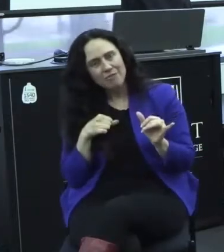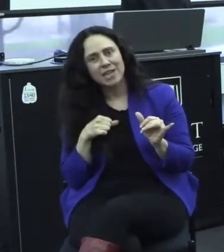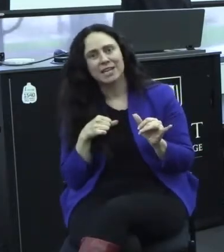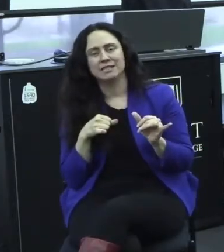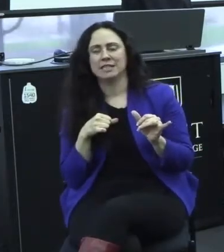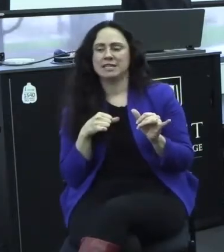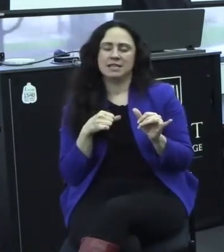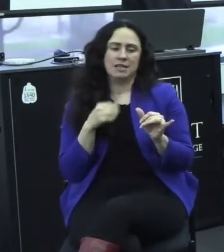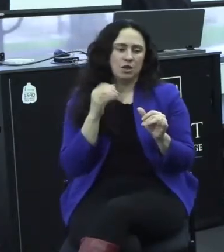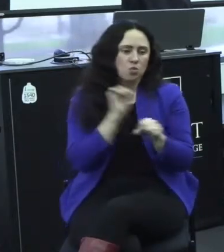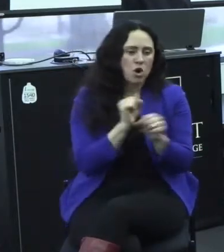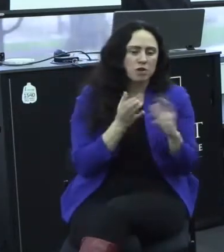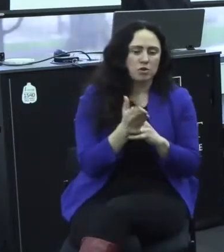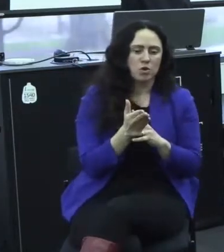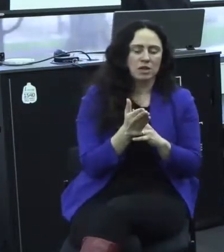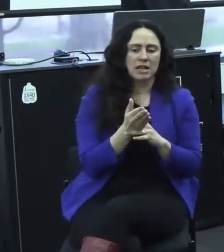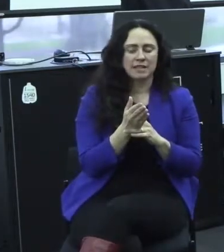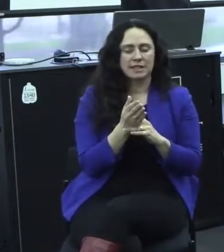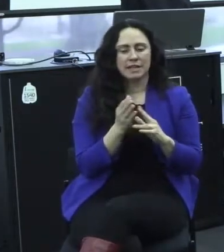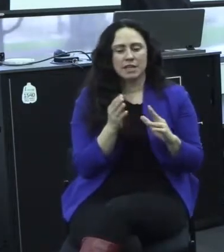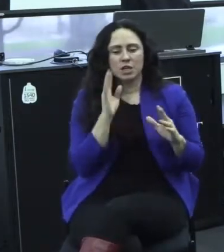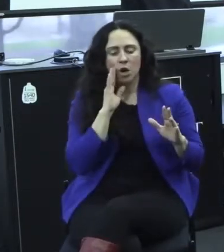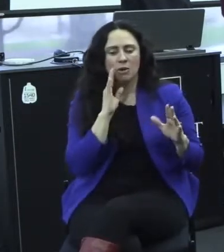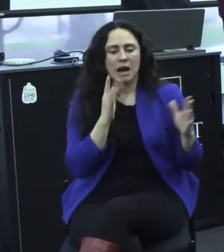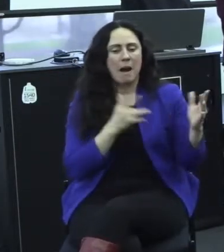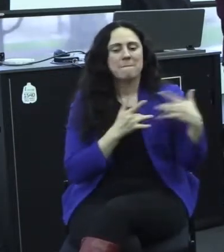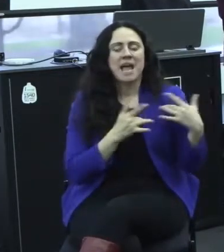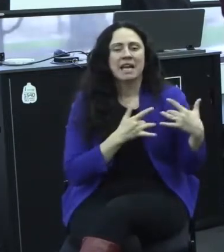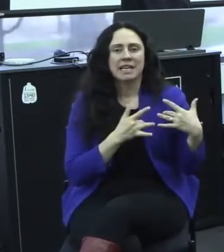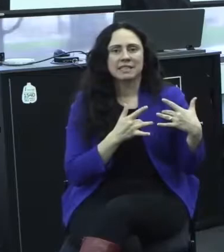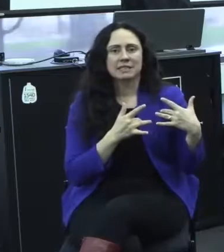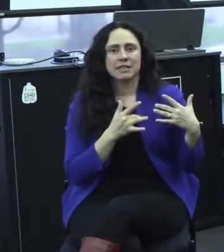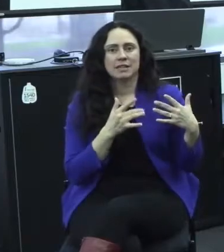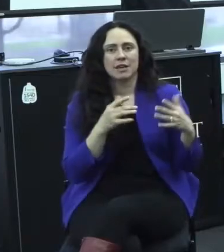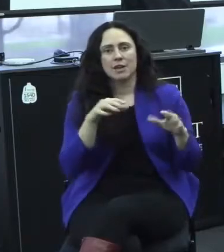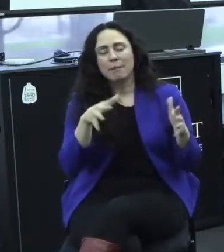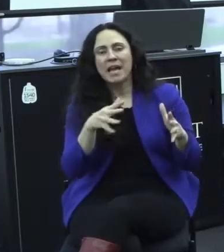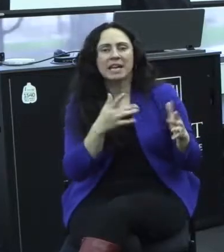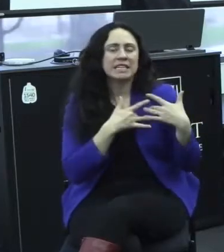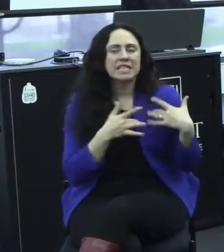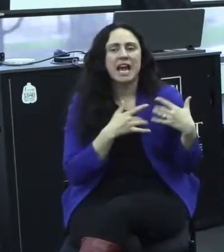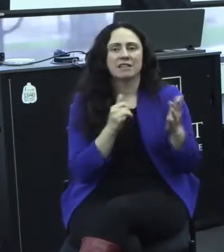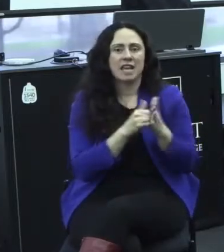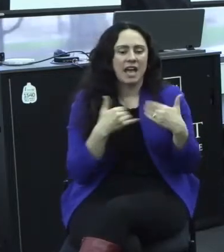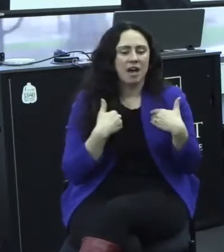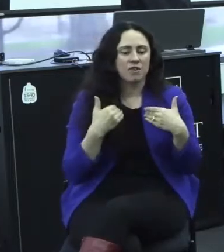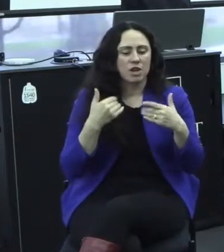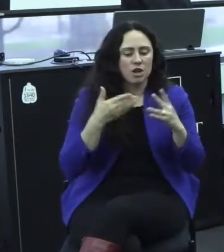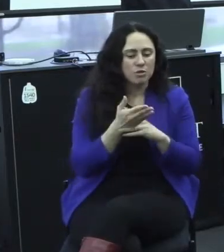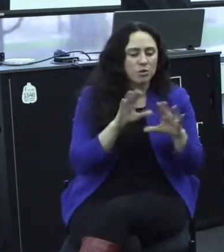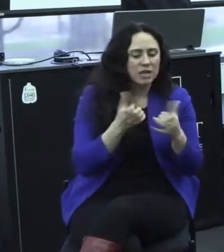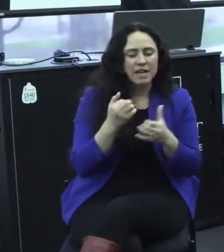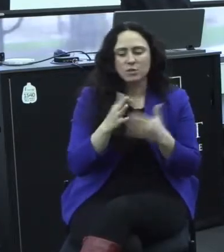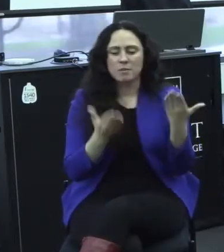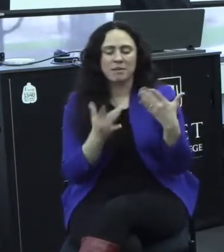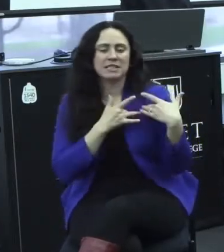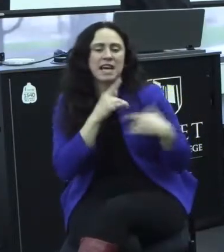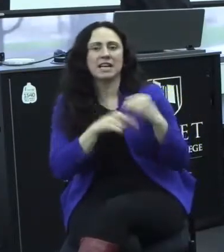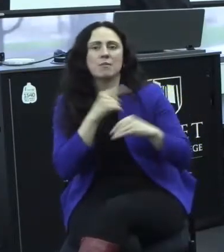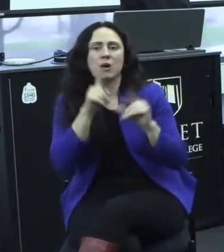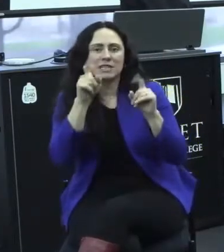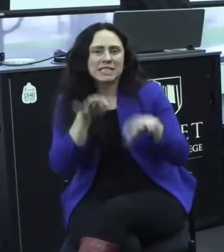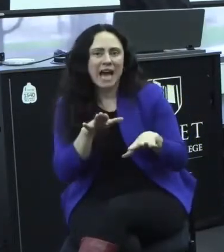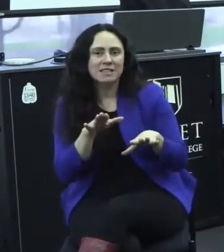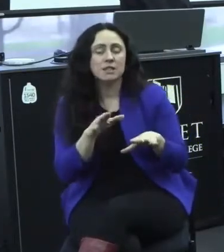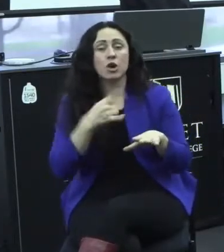panic attack that they may have had from a class, right? Or anxiety they might be feeling about a test that they've got coming up. We're also working with students to